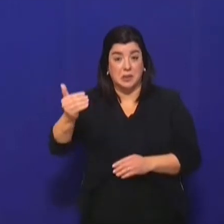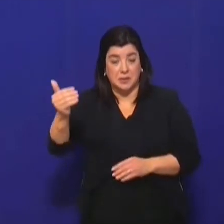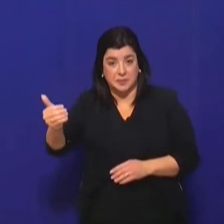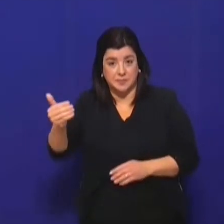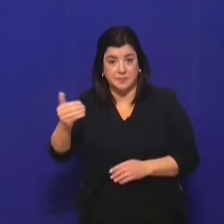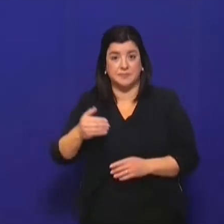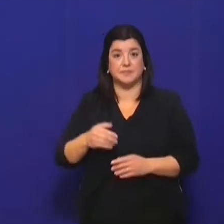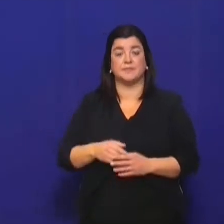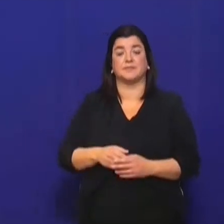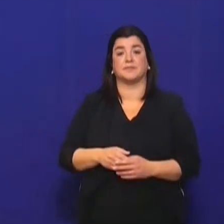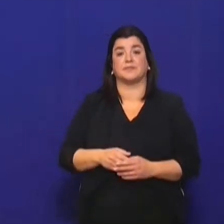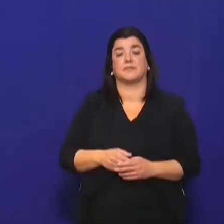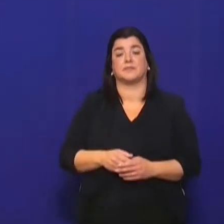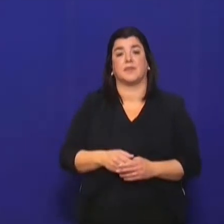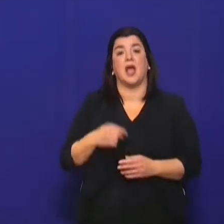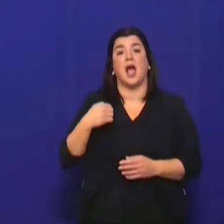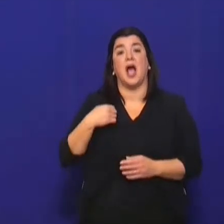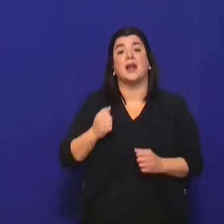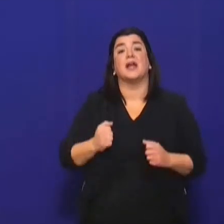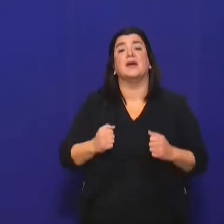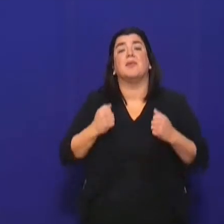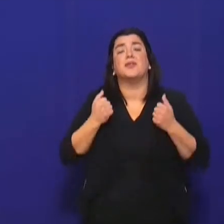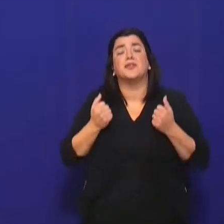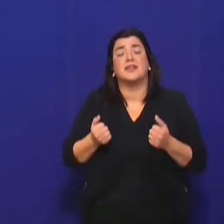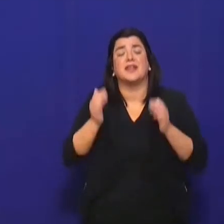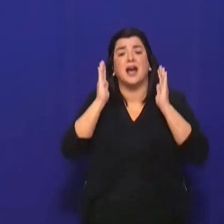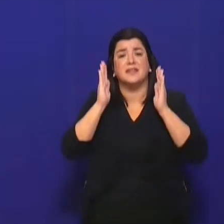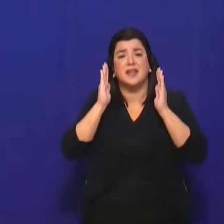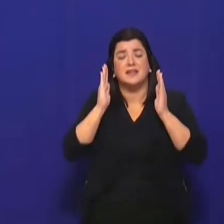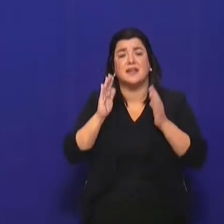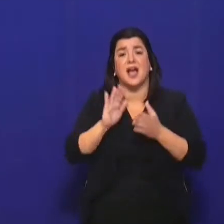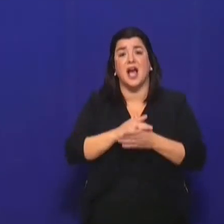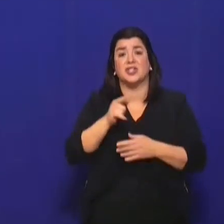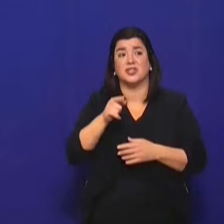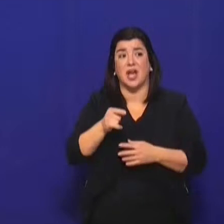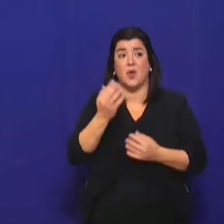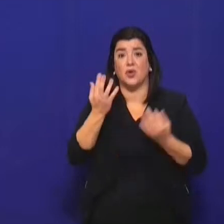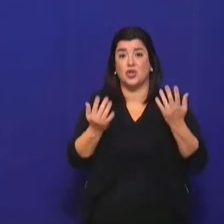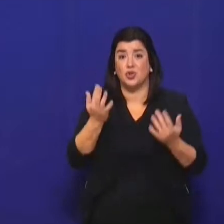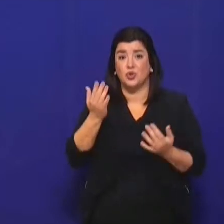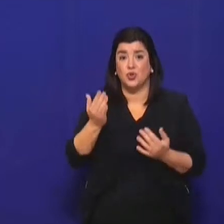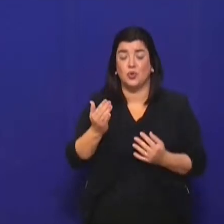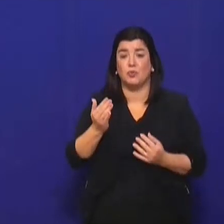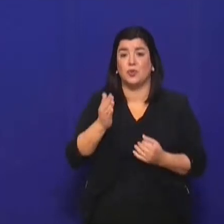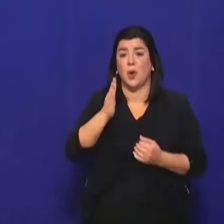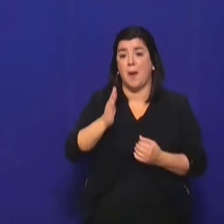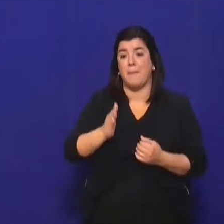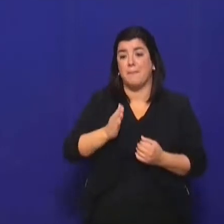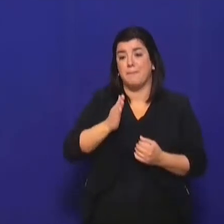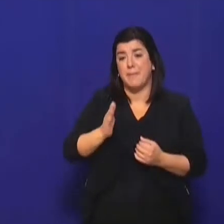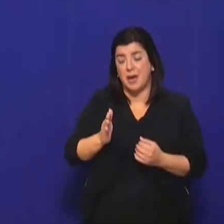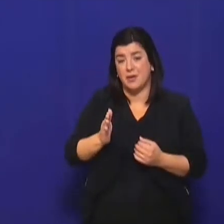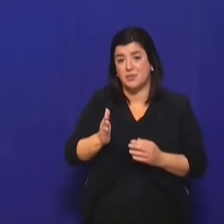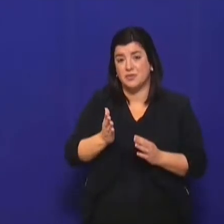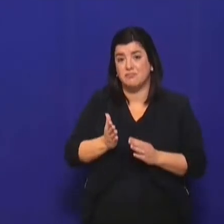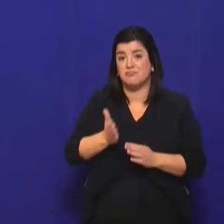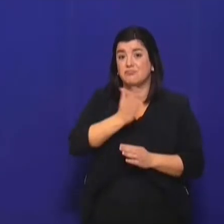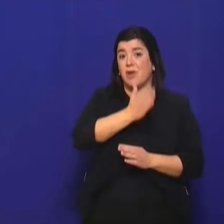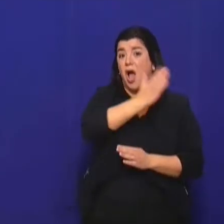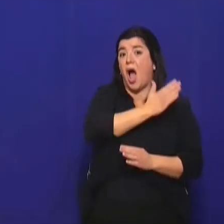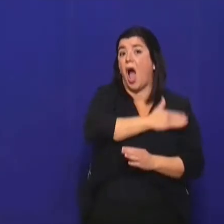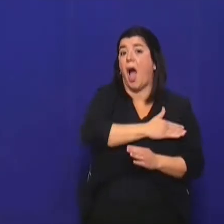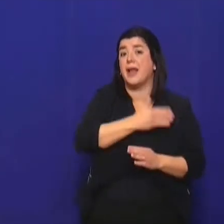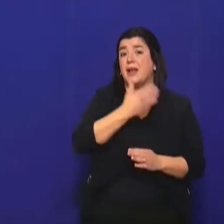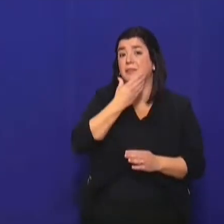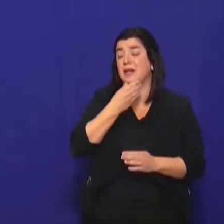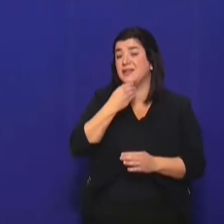fil-każijiet. U allura rridu noqogħdu attenti għaliex ir-rifless ta' dawn in-numri li għandna llum ħajkunu iktar tard fil-ġimgħat li